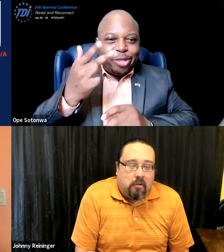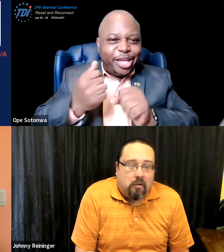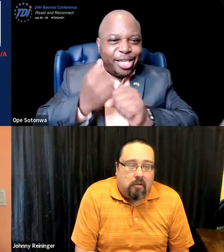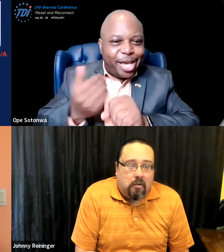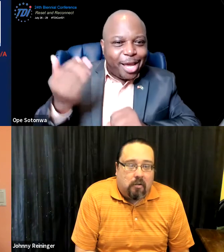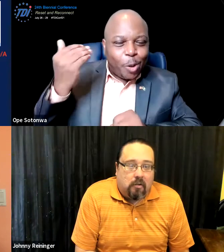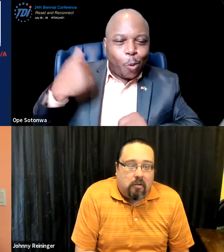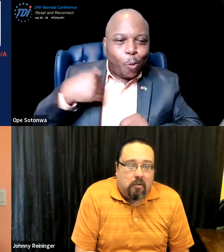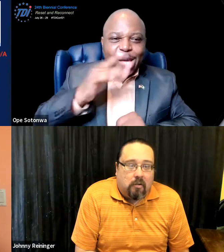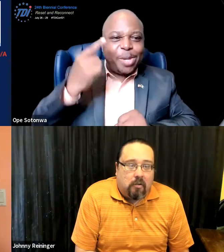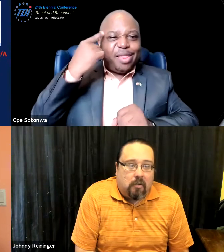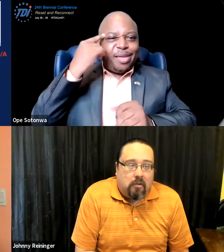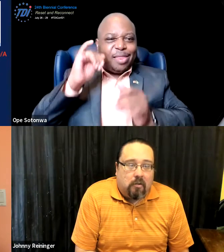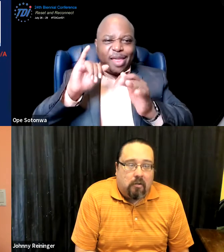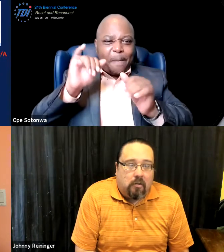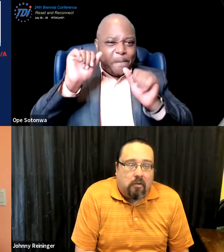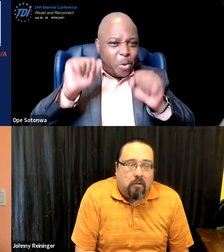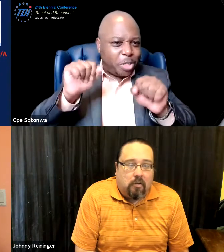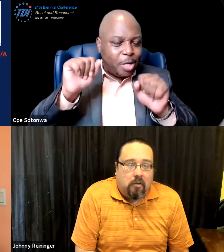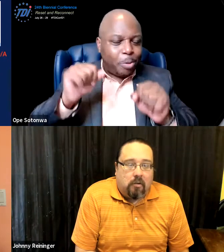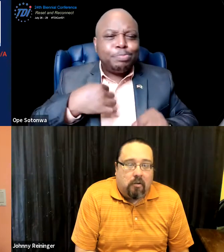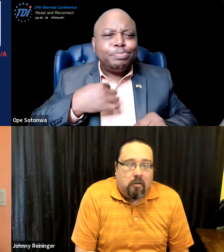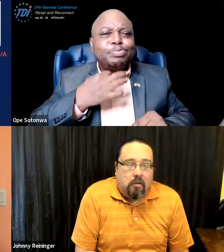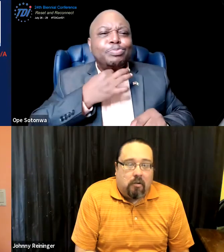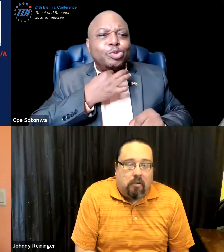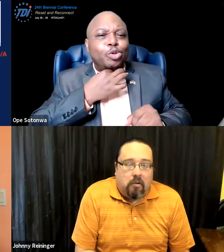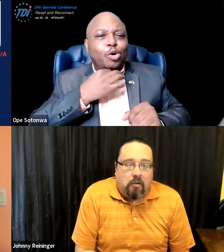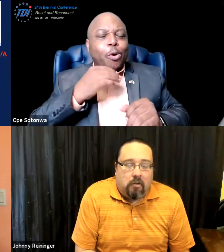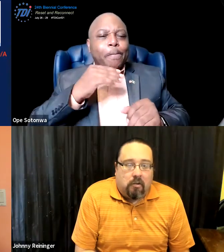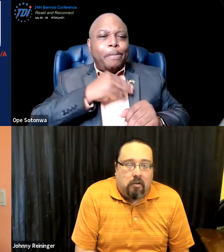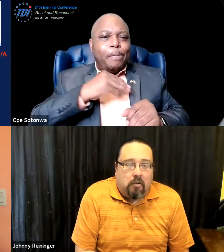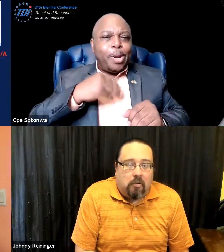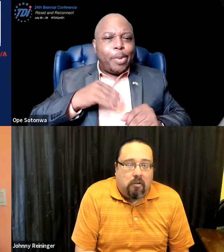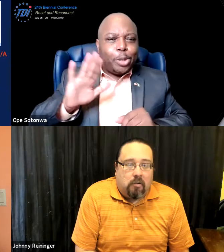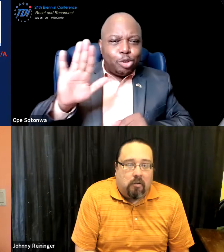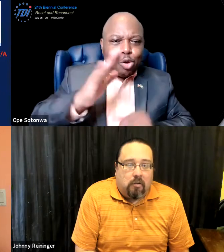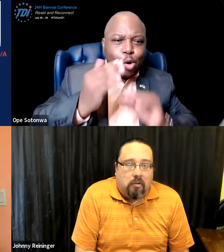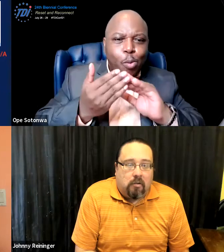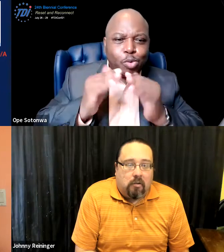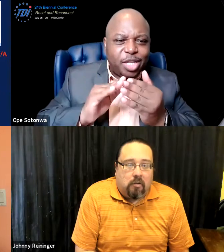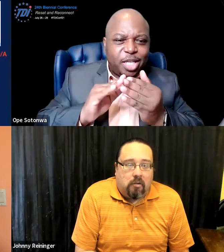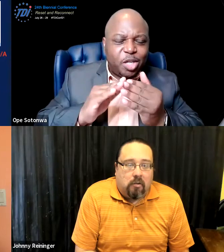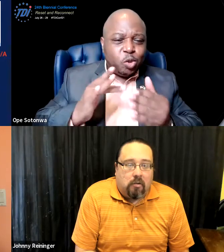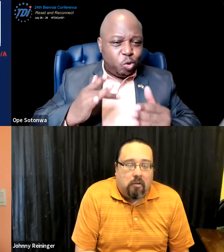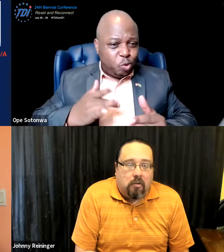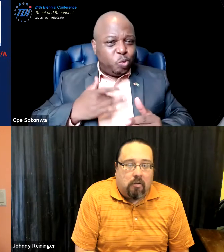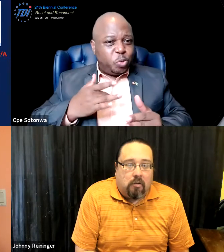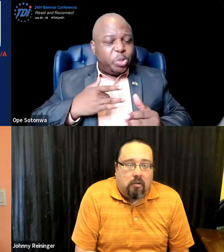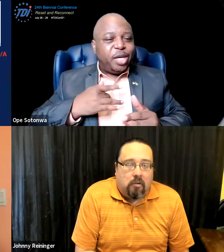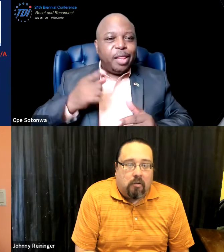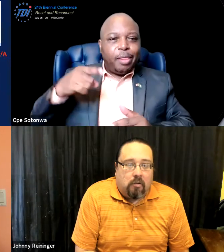has. Of course, we're hosting this through Zoom, and 3 years ago, we probably wouldn't even think of this possibility. So I'm